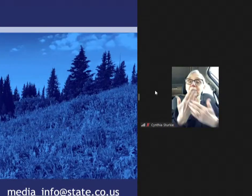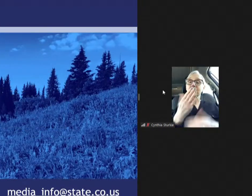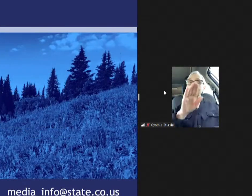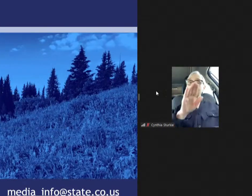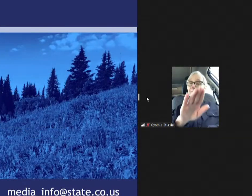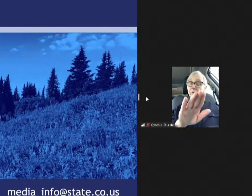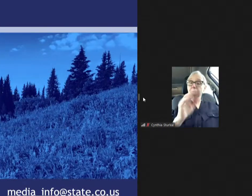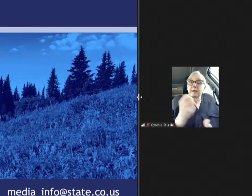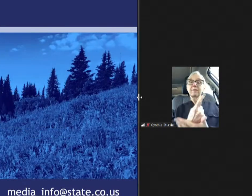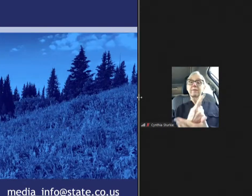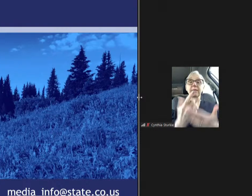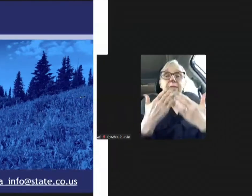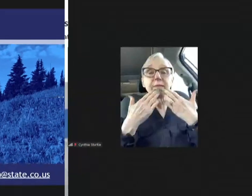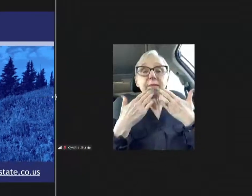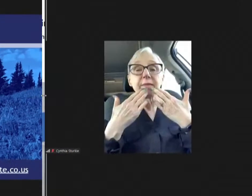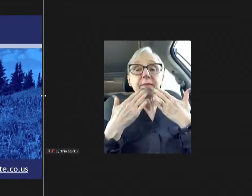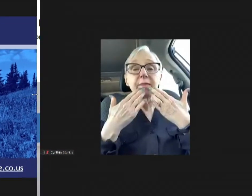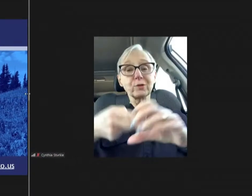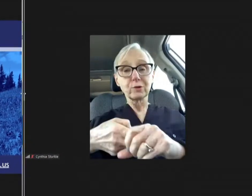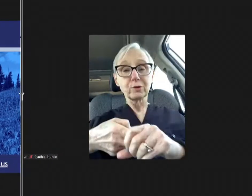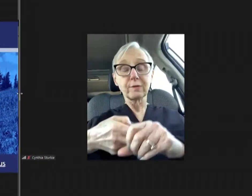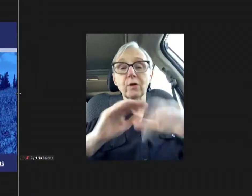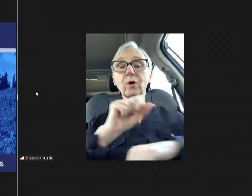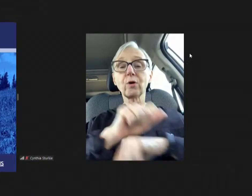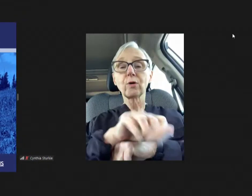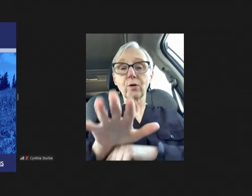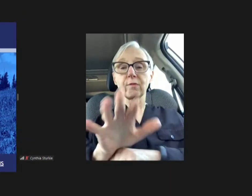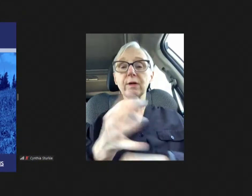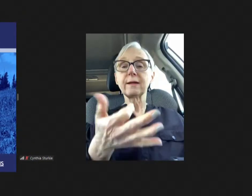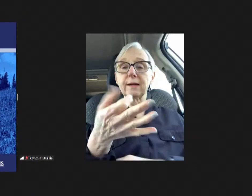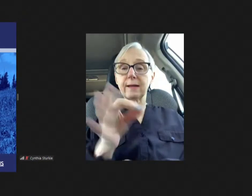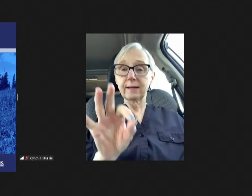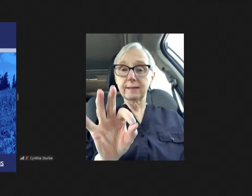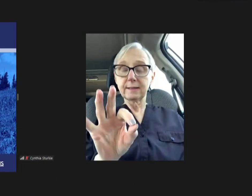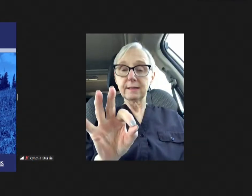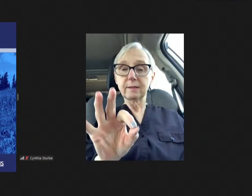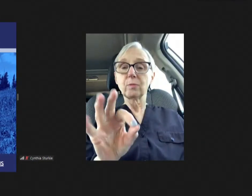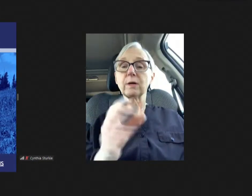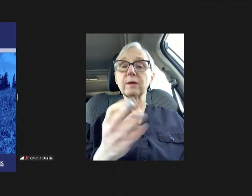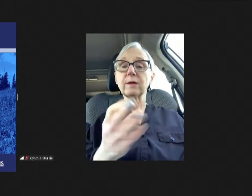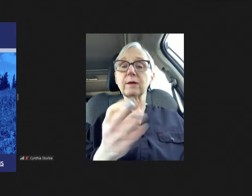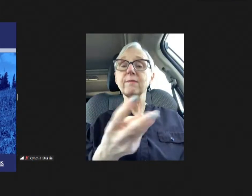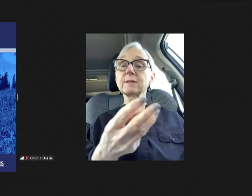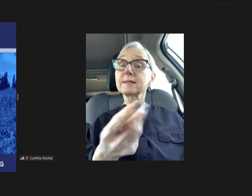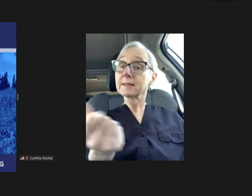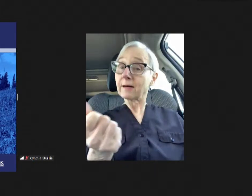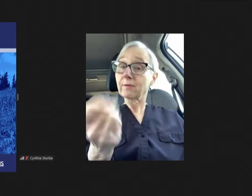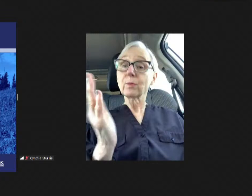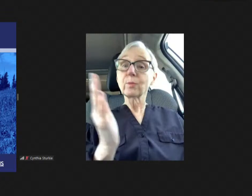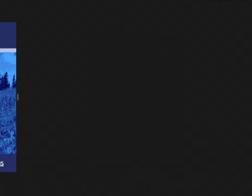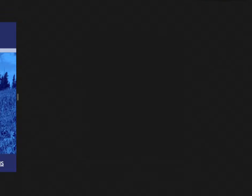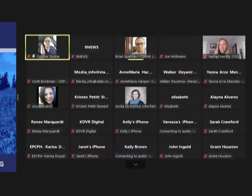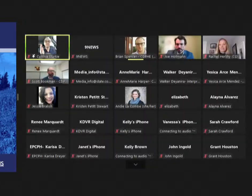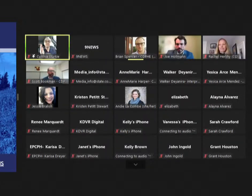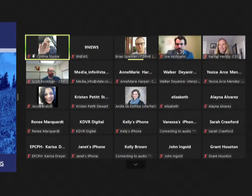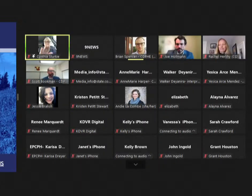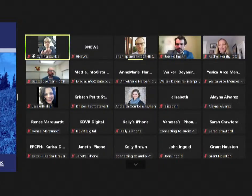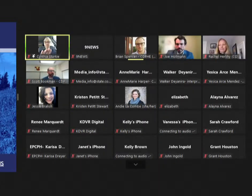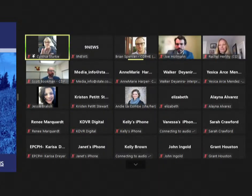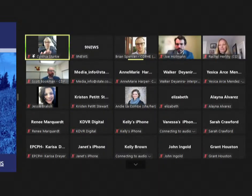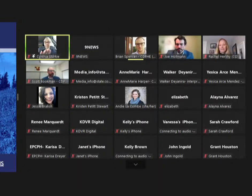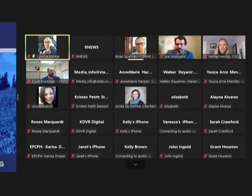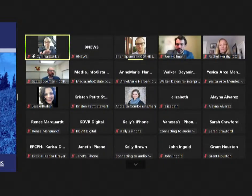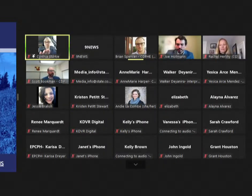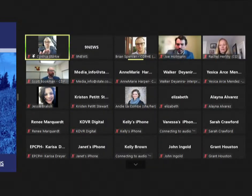Recording in progress. For a COVID-19 media update. We have a few presenters for you this afternoon. Before we get to that, just a couple of